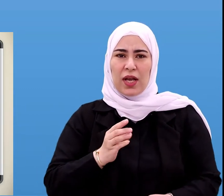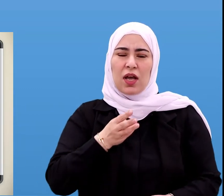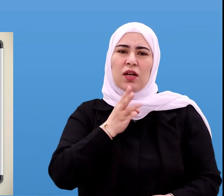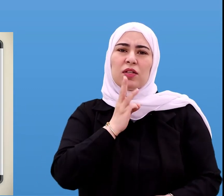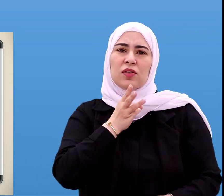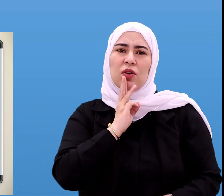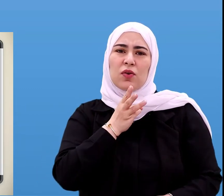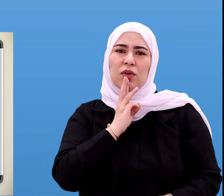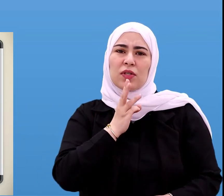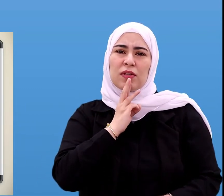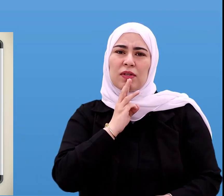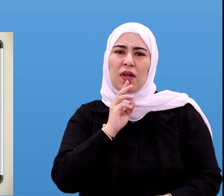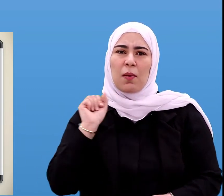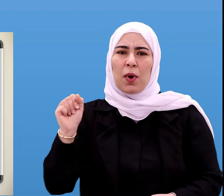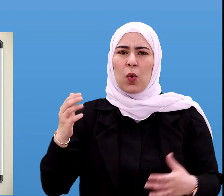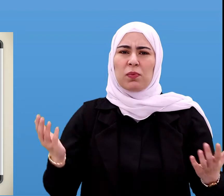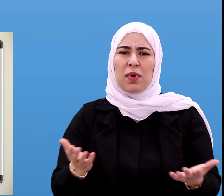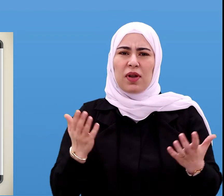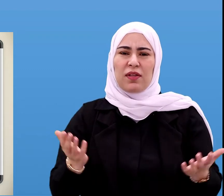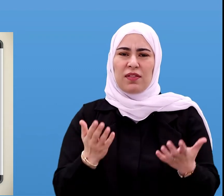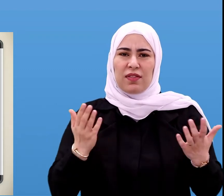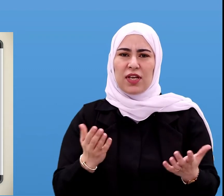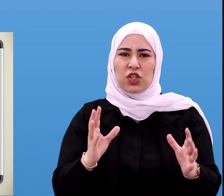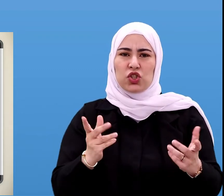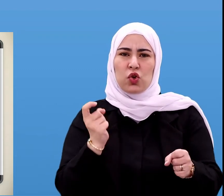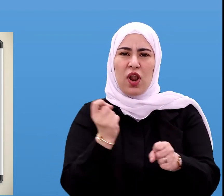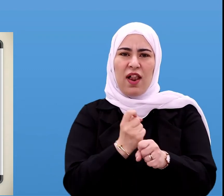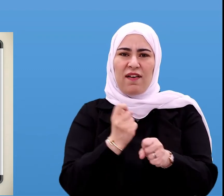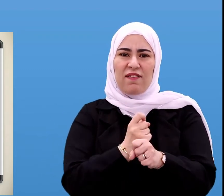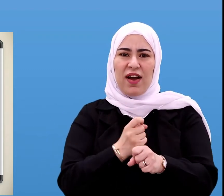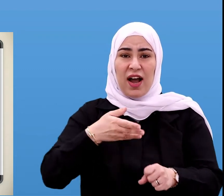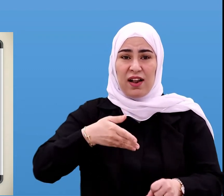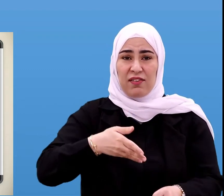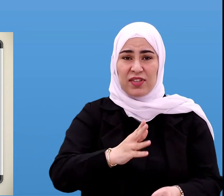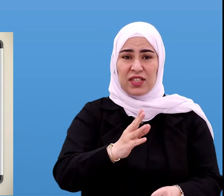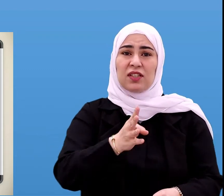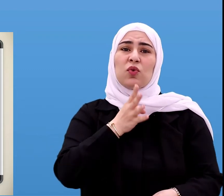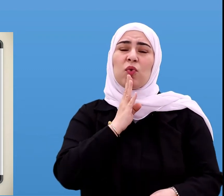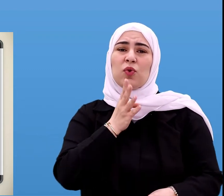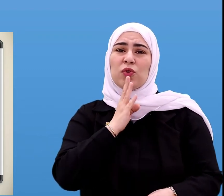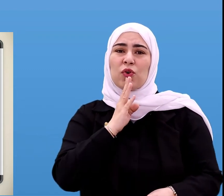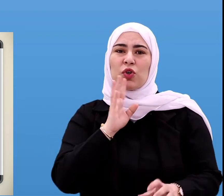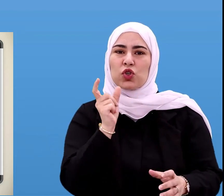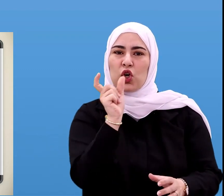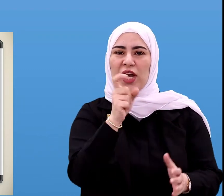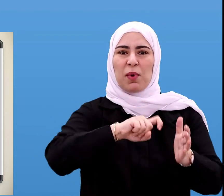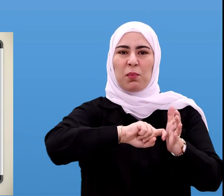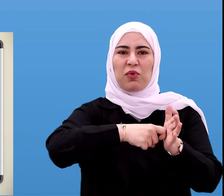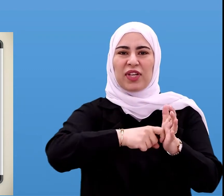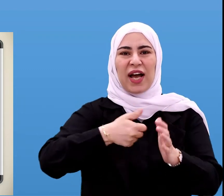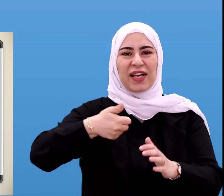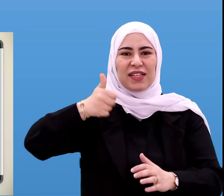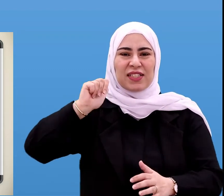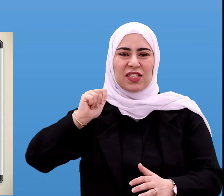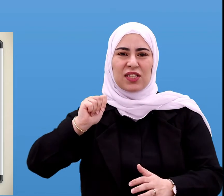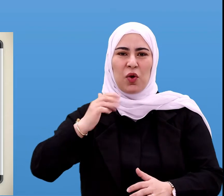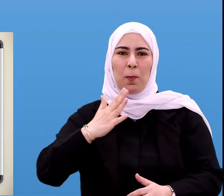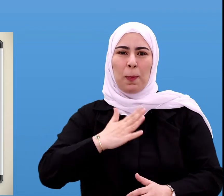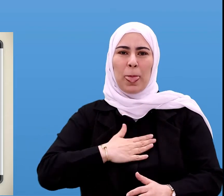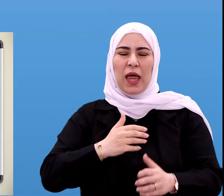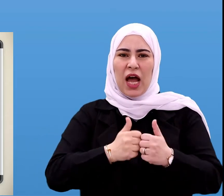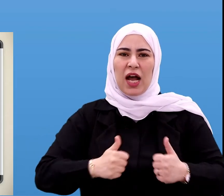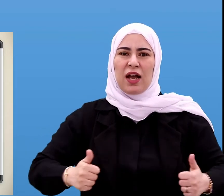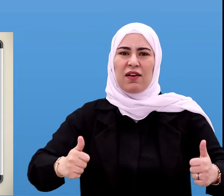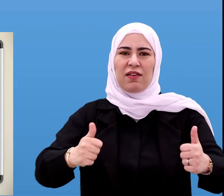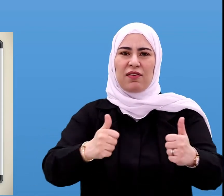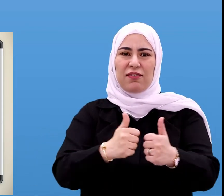verbs? Visited, talked. Where is the keyword? Yesterday. Well done. My family bought this